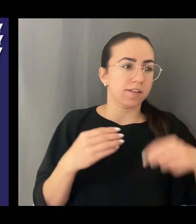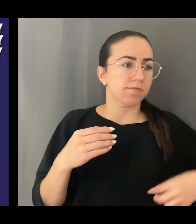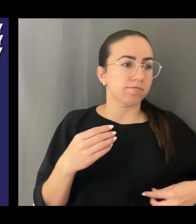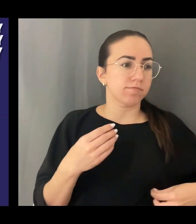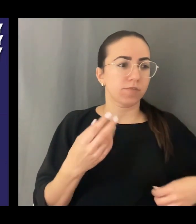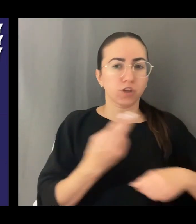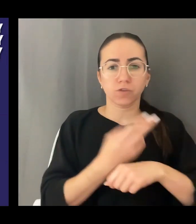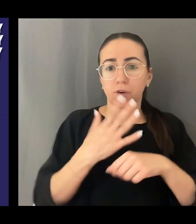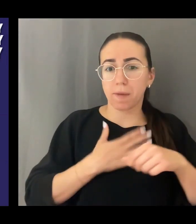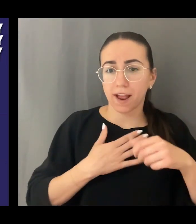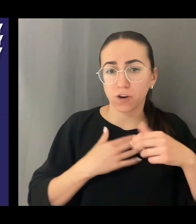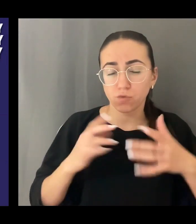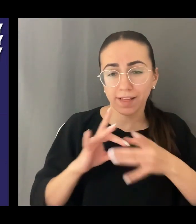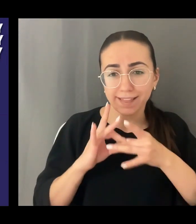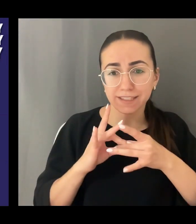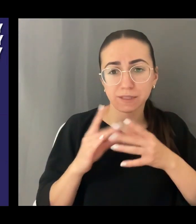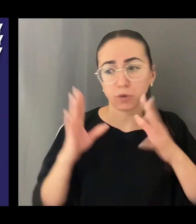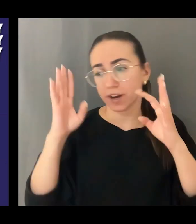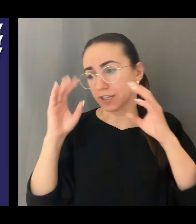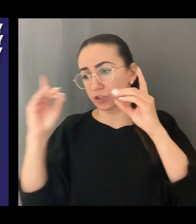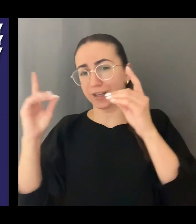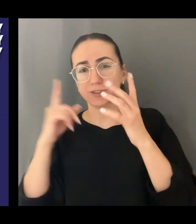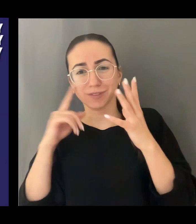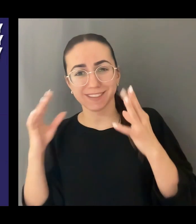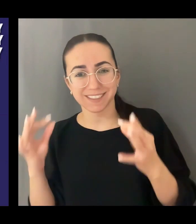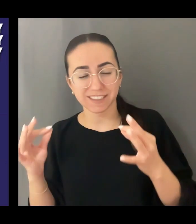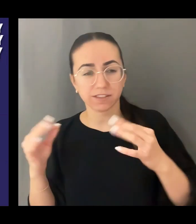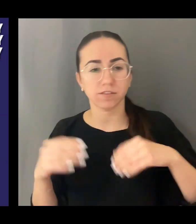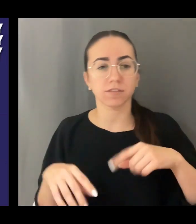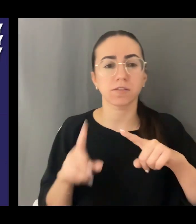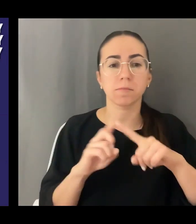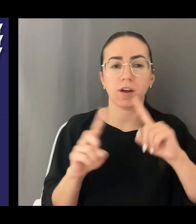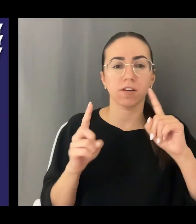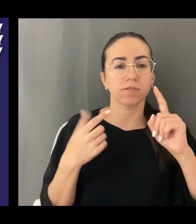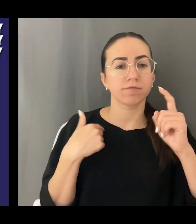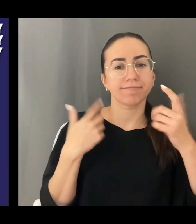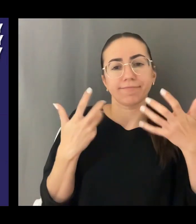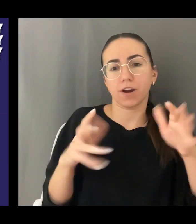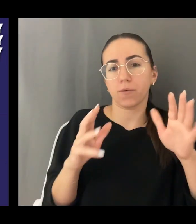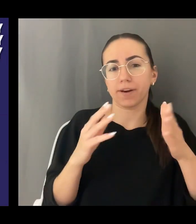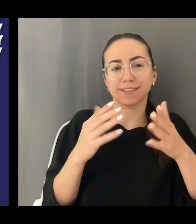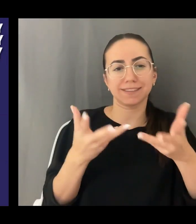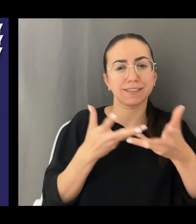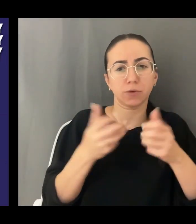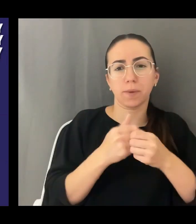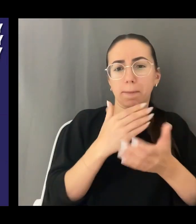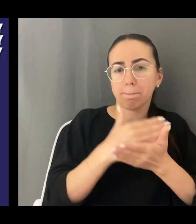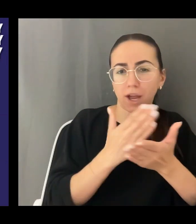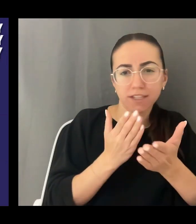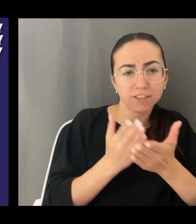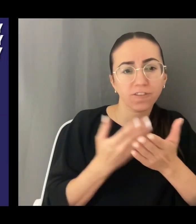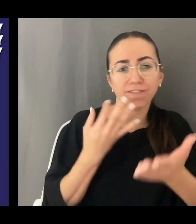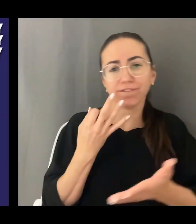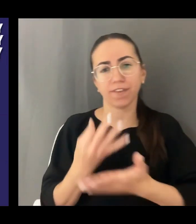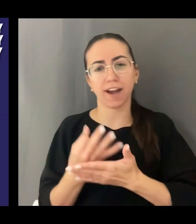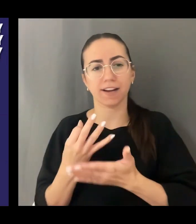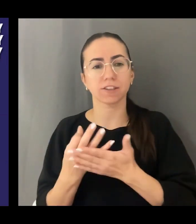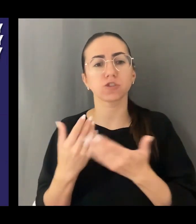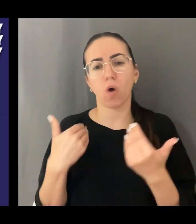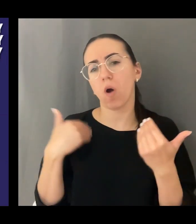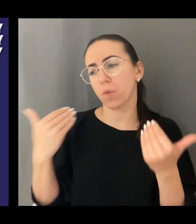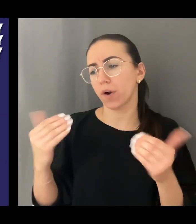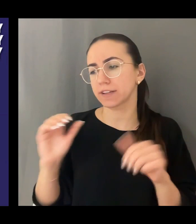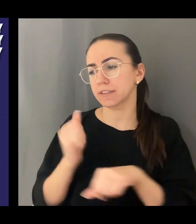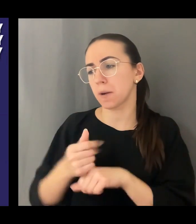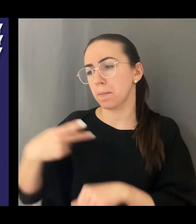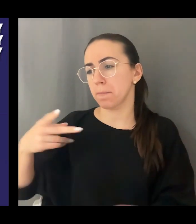and educational decisions, but you know, I don't want to deal with budgeting. I don't want to deal with finances. So I'll do a power of attorney and